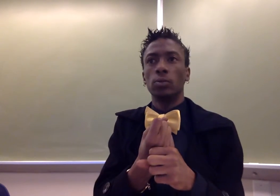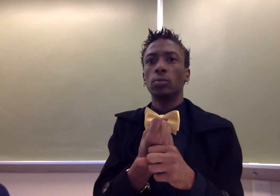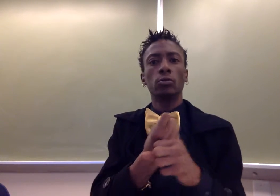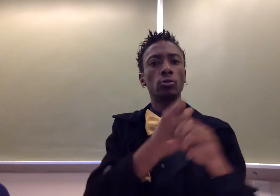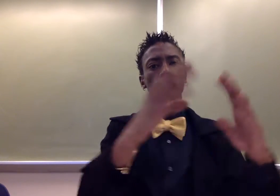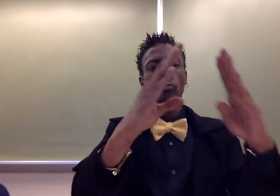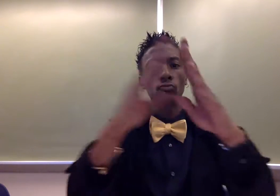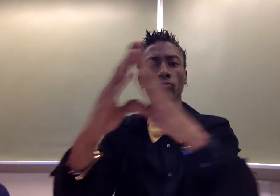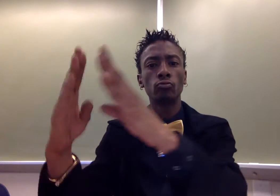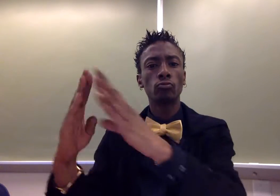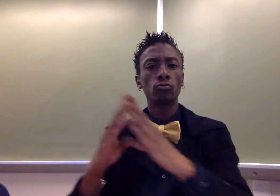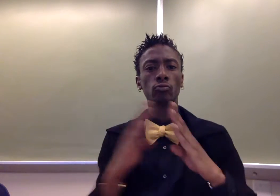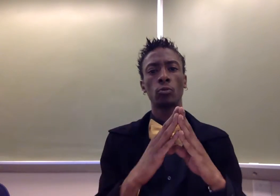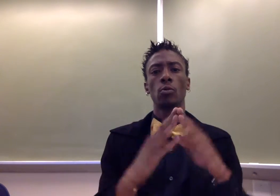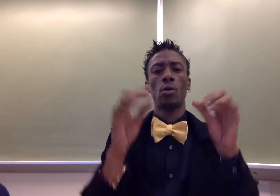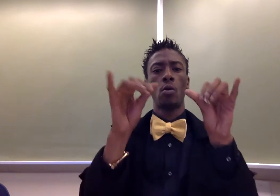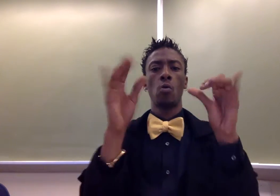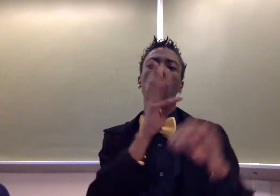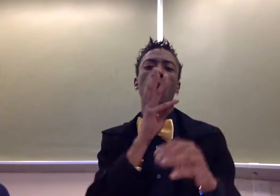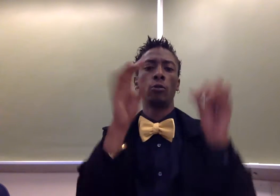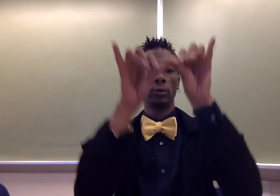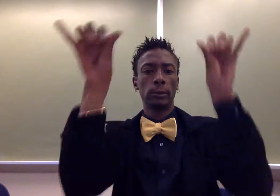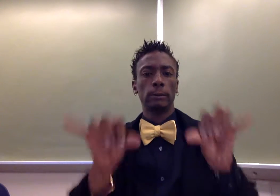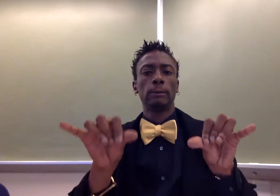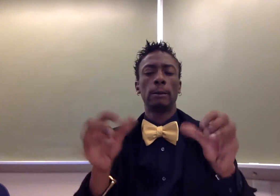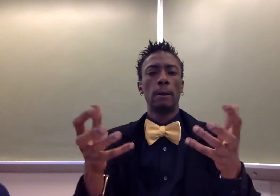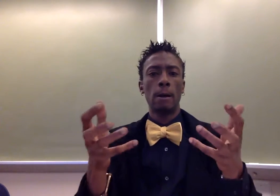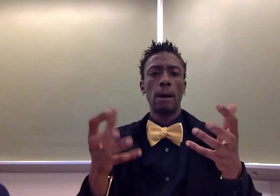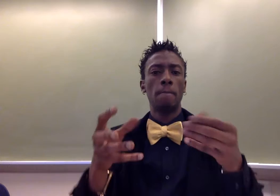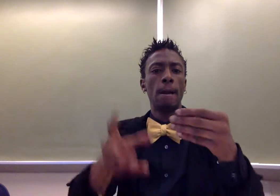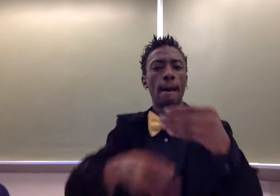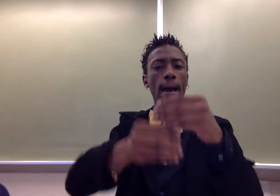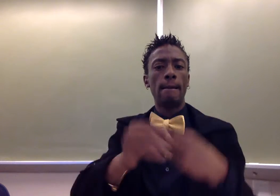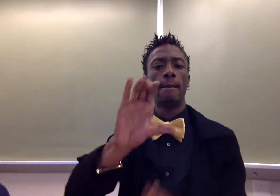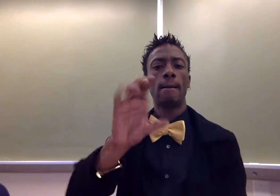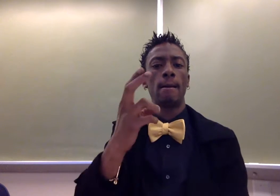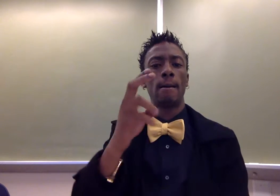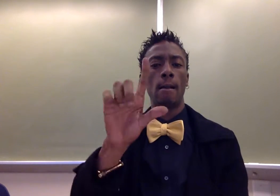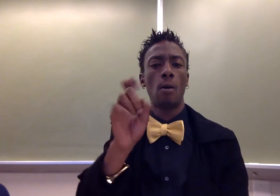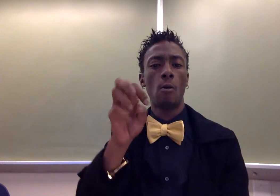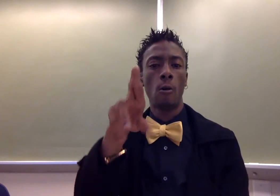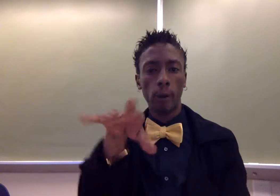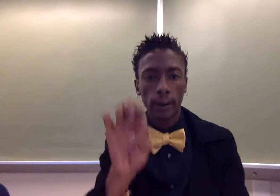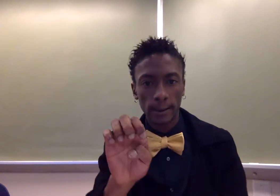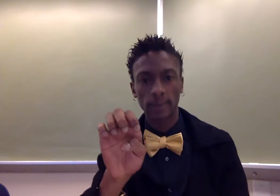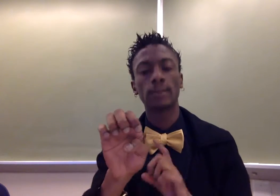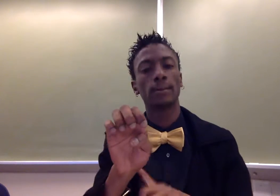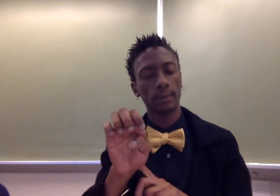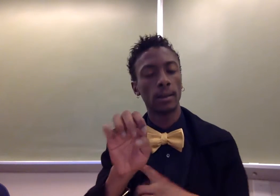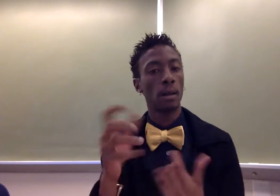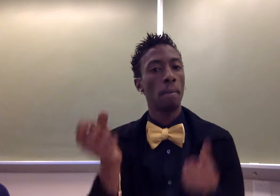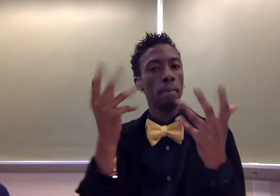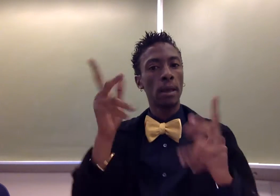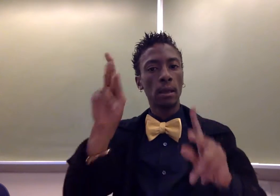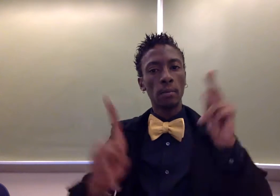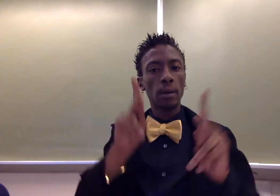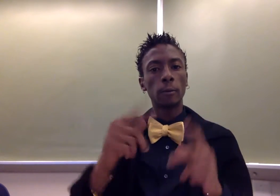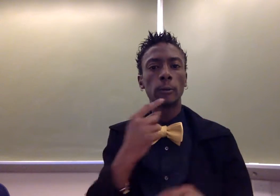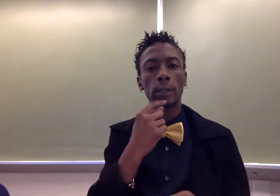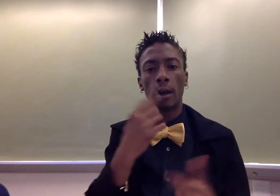you say, so what's wrong with that? In fact, I have a swimming pool, and I have chlorine in my swimming pool, and I take a shower every day. I mean, what's wrong